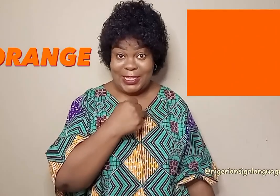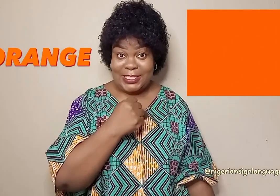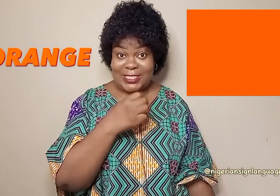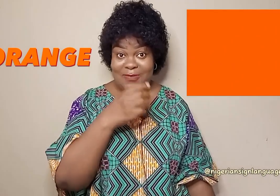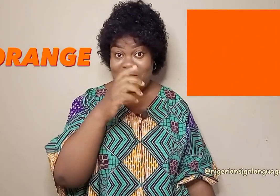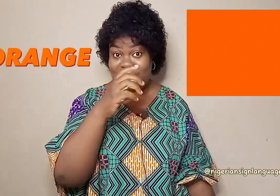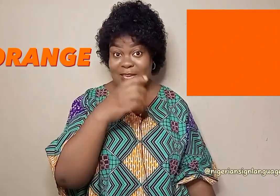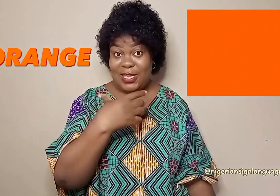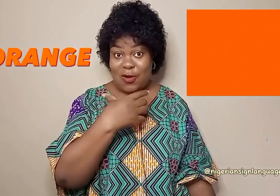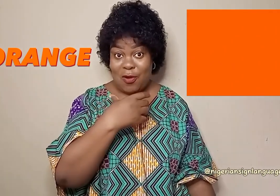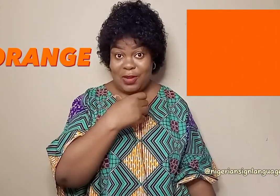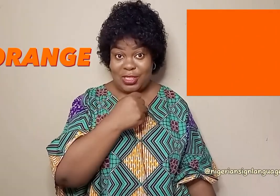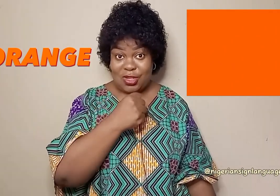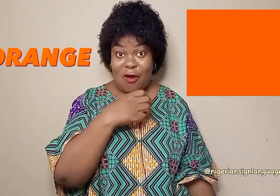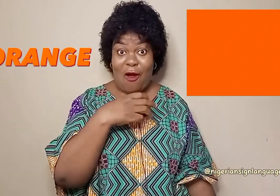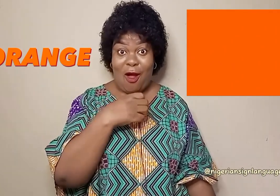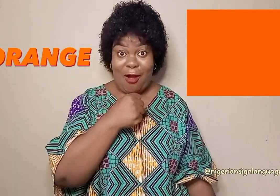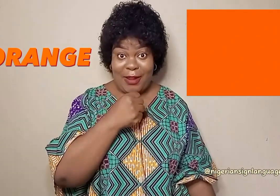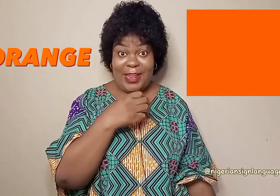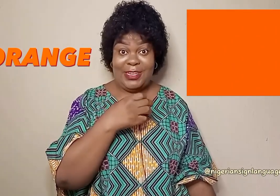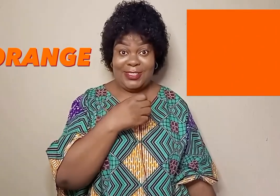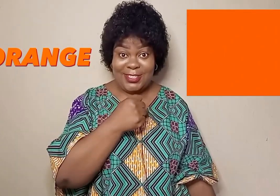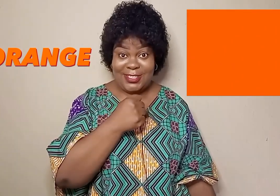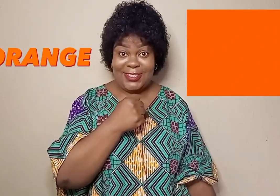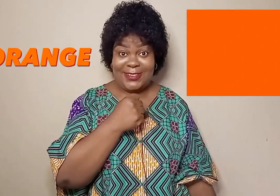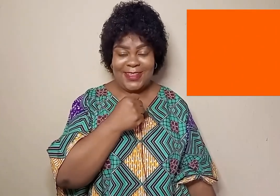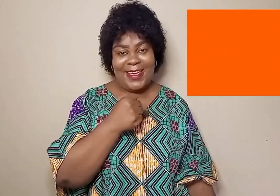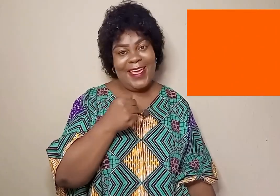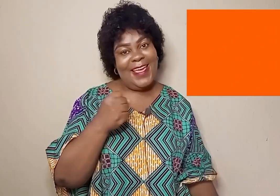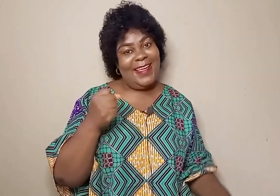orange. As if you're drinking your orange. Orange.